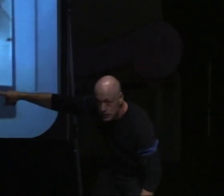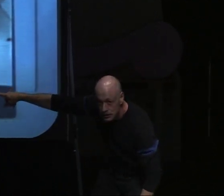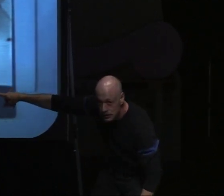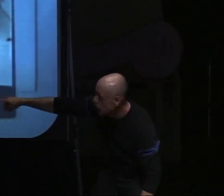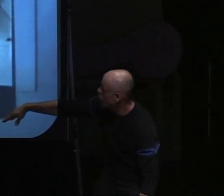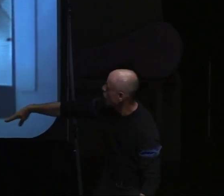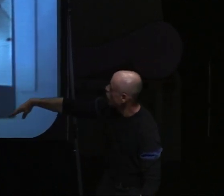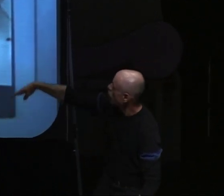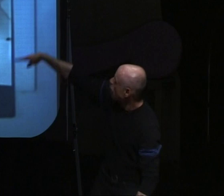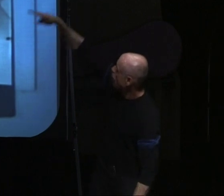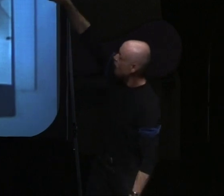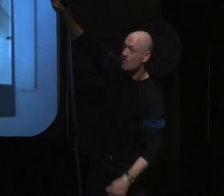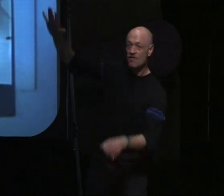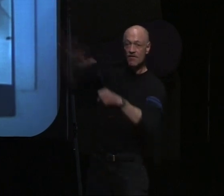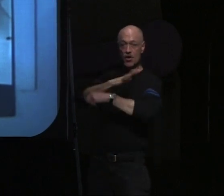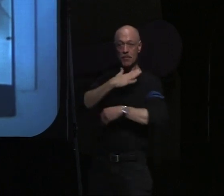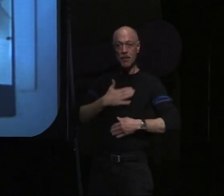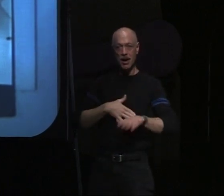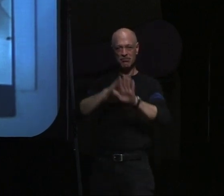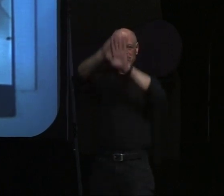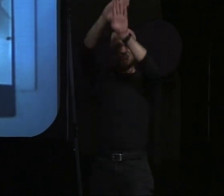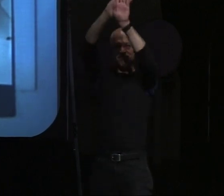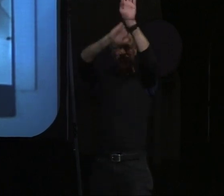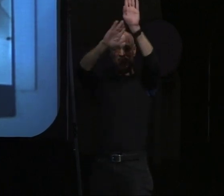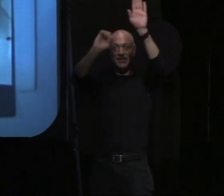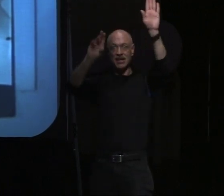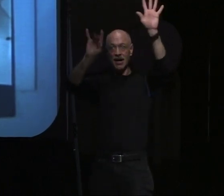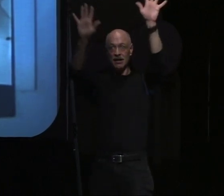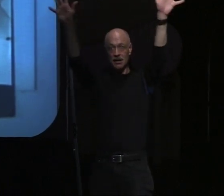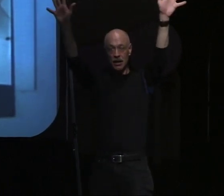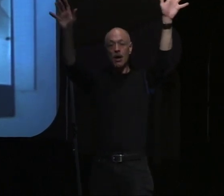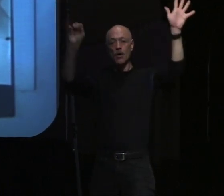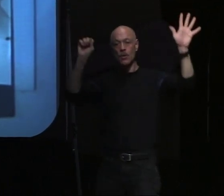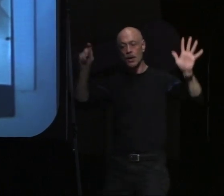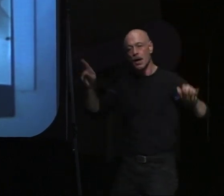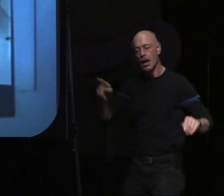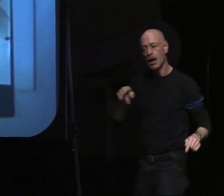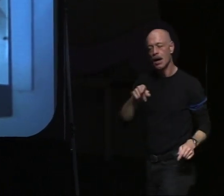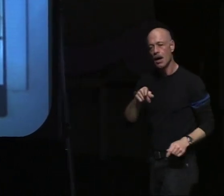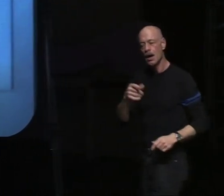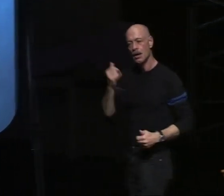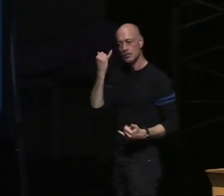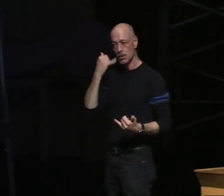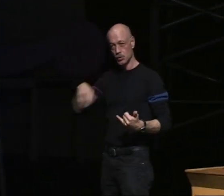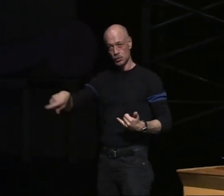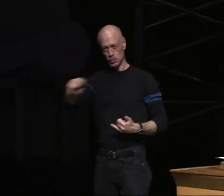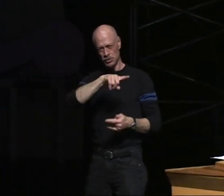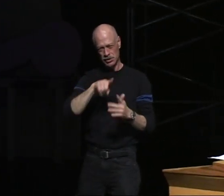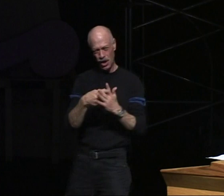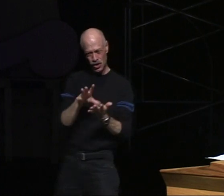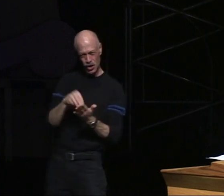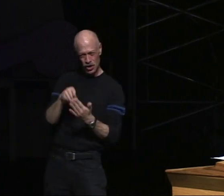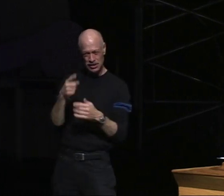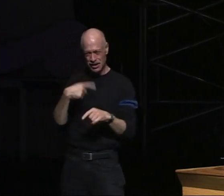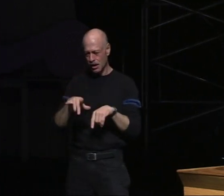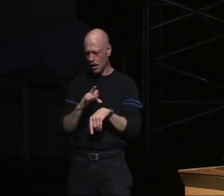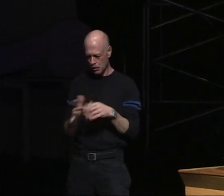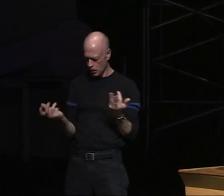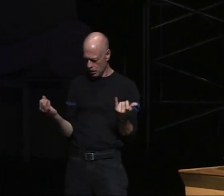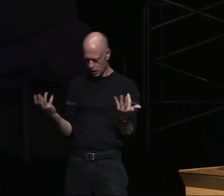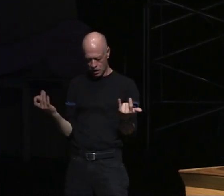looking through the hands. On the top, you're seeing the positive space. You're seeing the arms with the hands and the